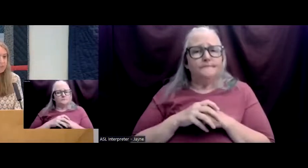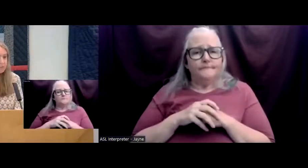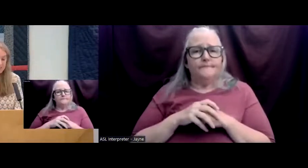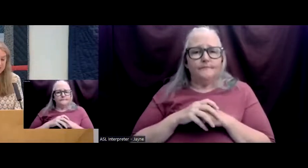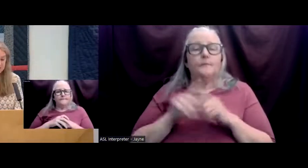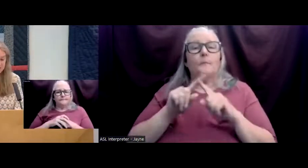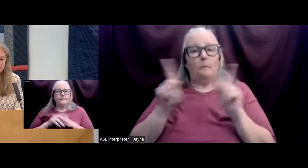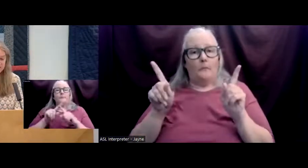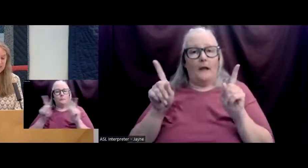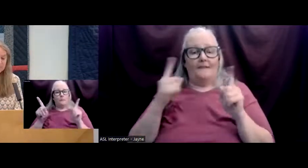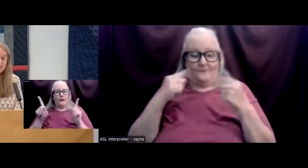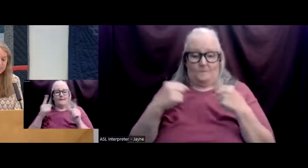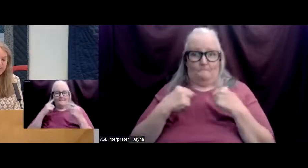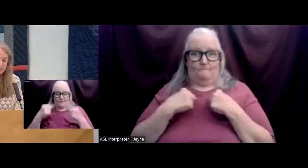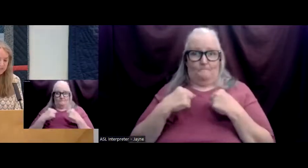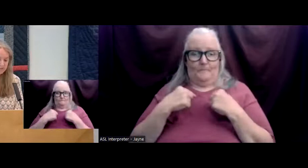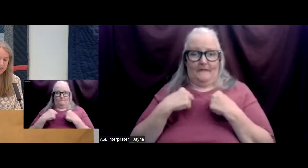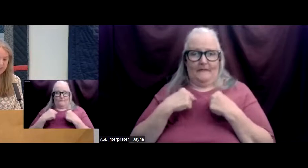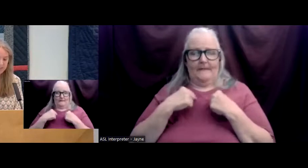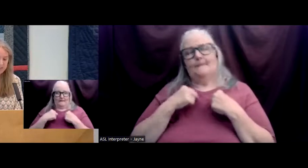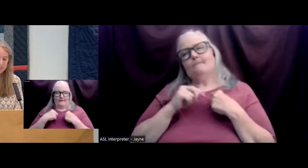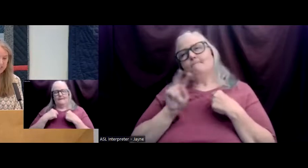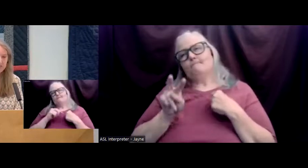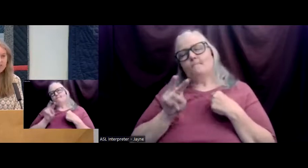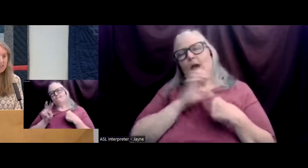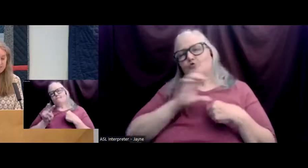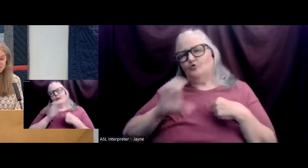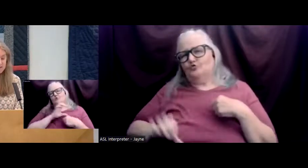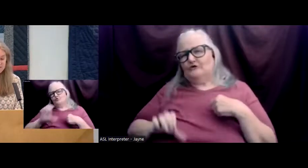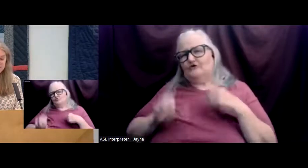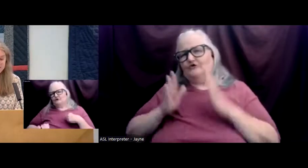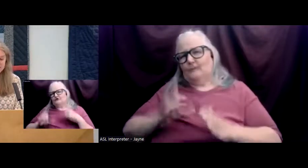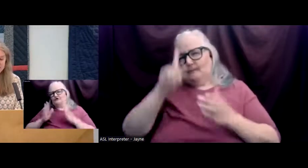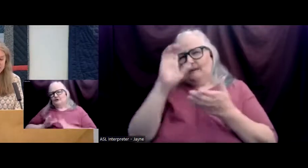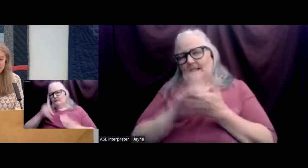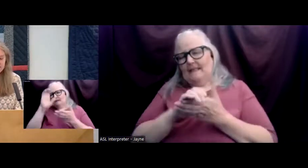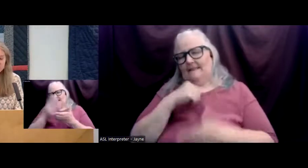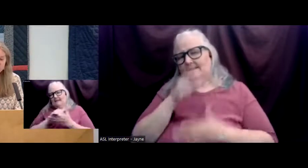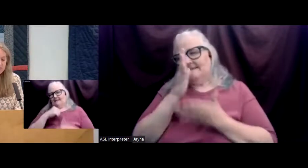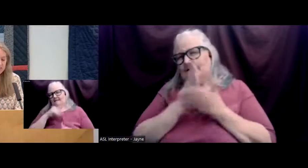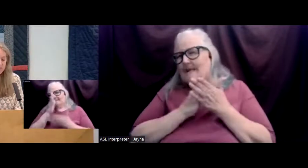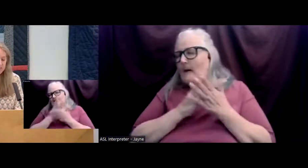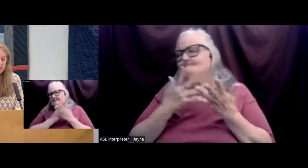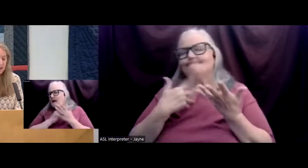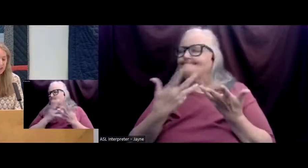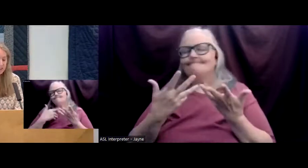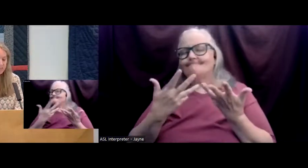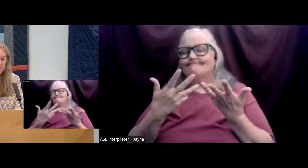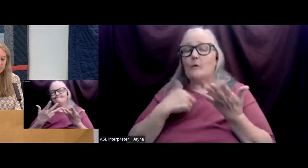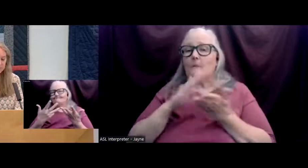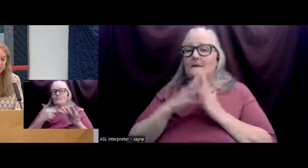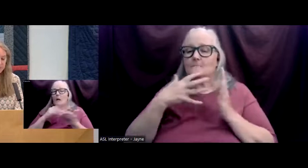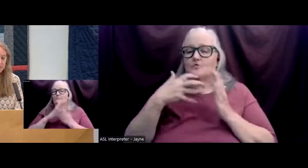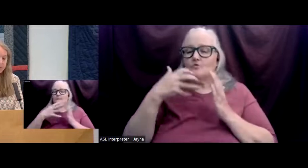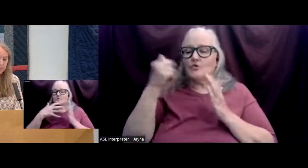But for me personally, there were some aspects of Christian theology that did not resonate. And the older I got, the harder it